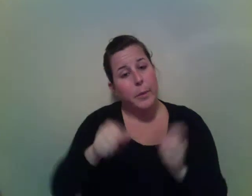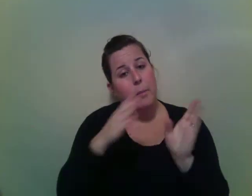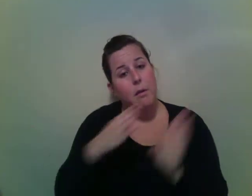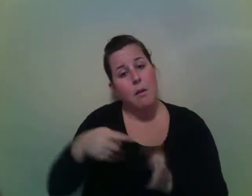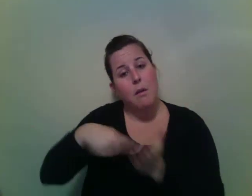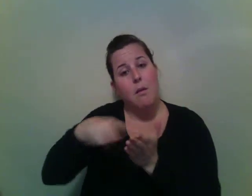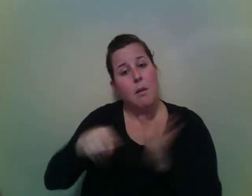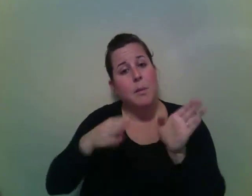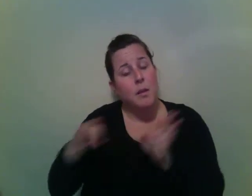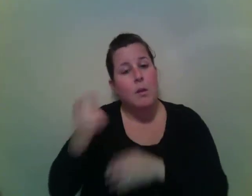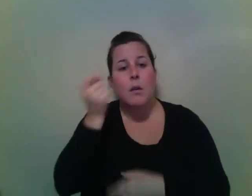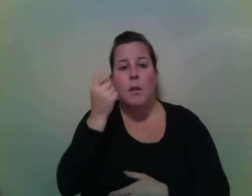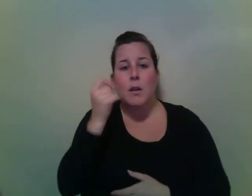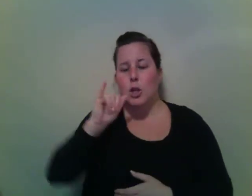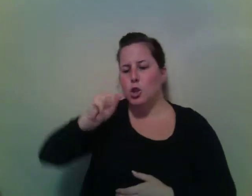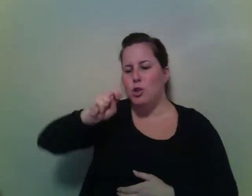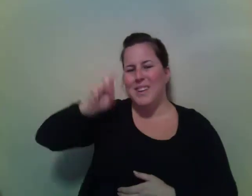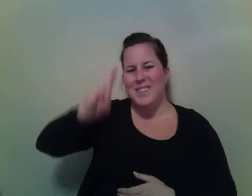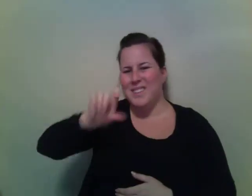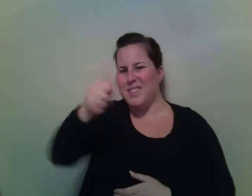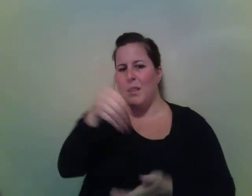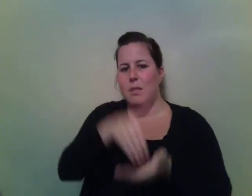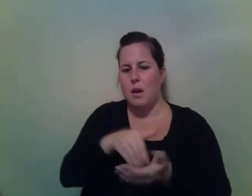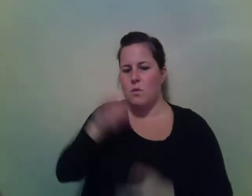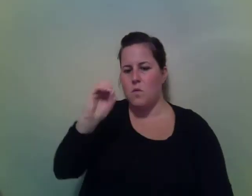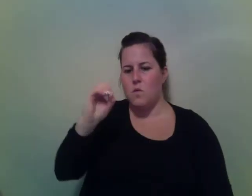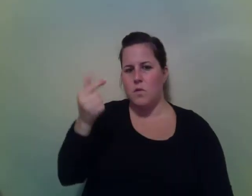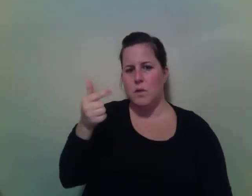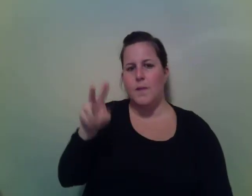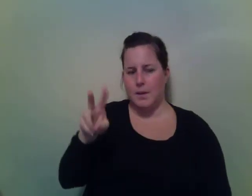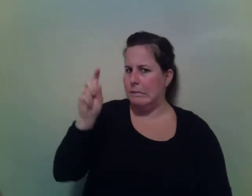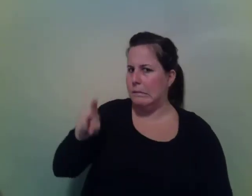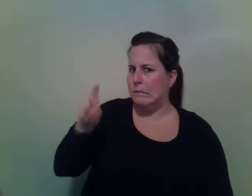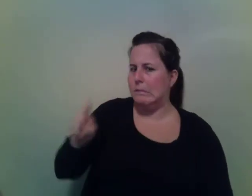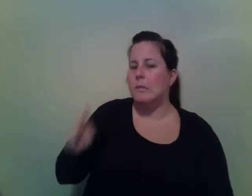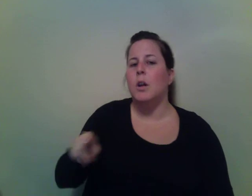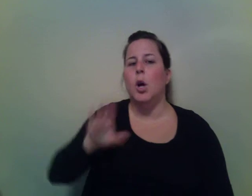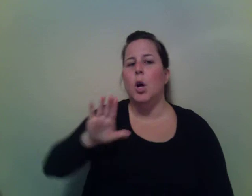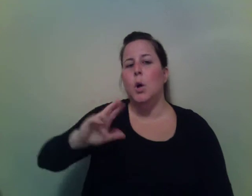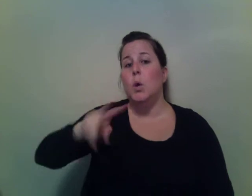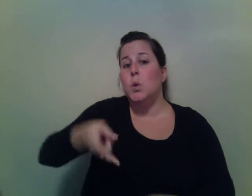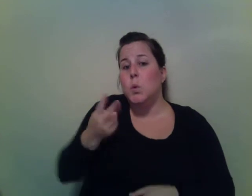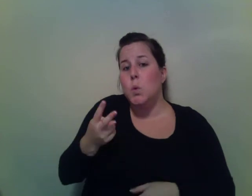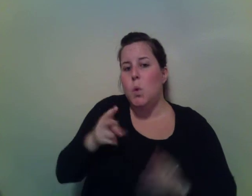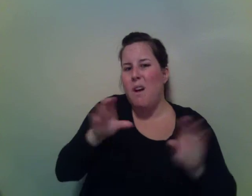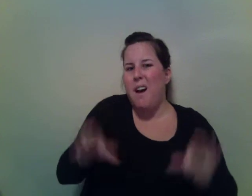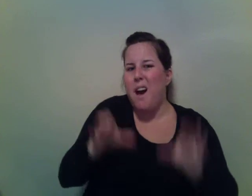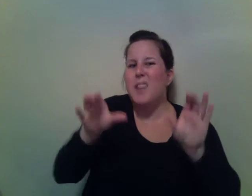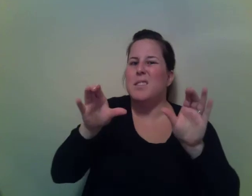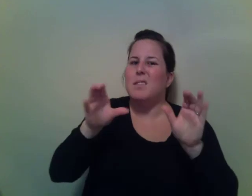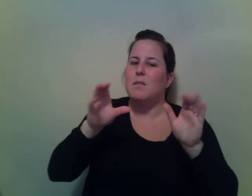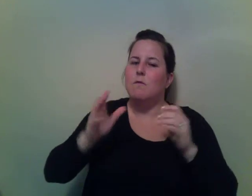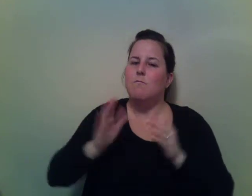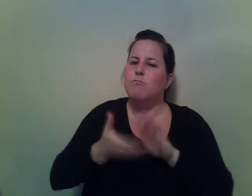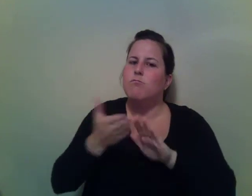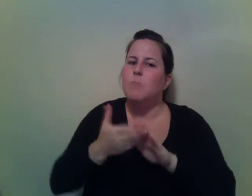needs to get to $10,000 overall group volume. And her two most active or biggest legs